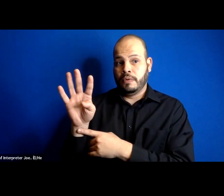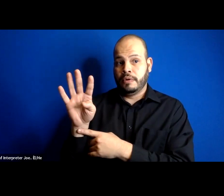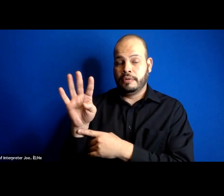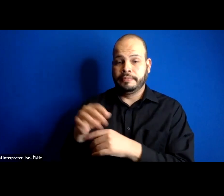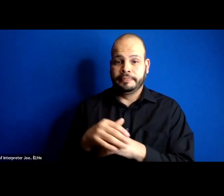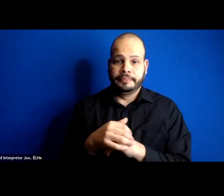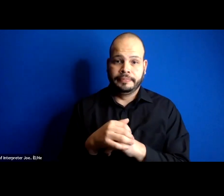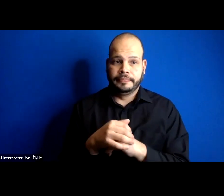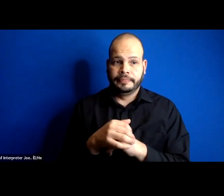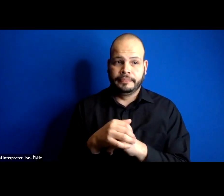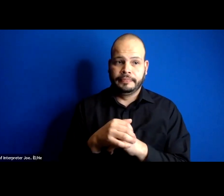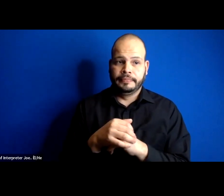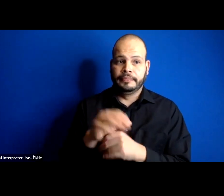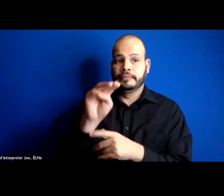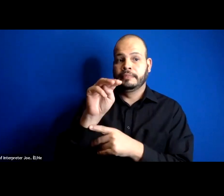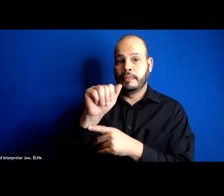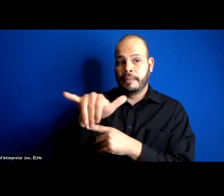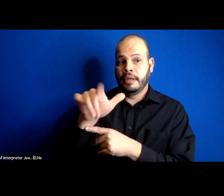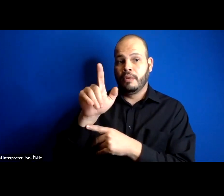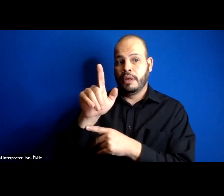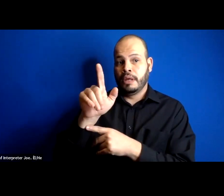May 21st, 9 to 4 p.m.